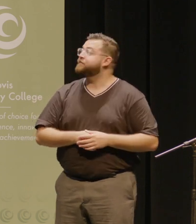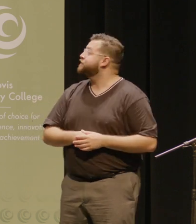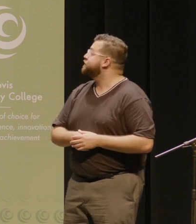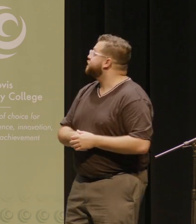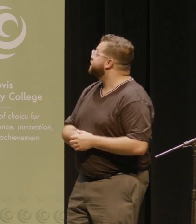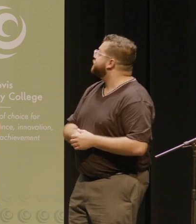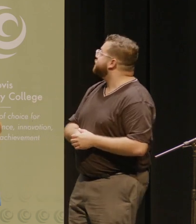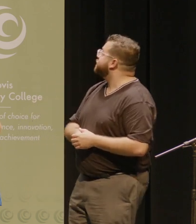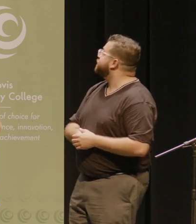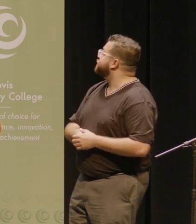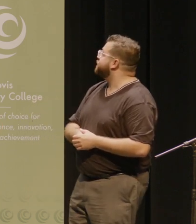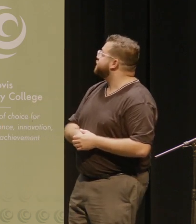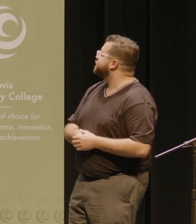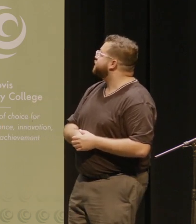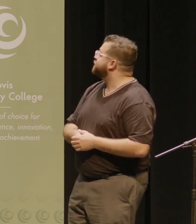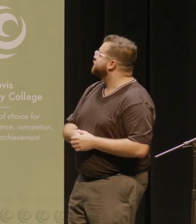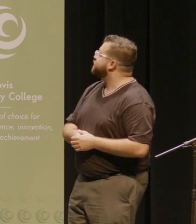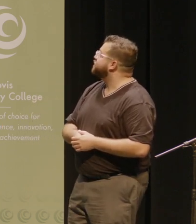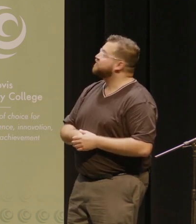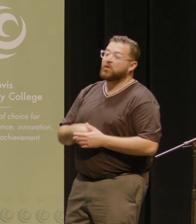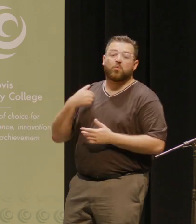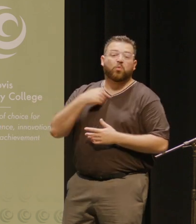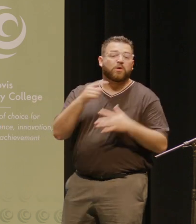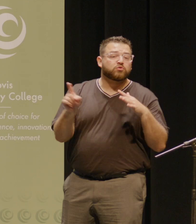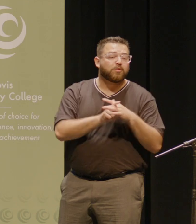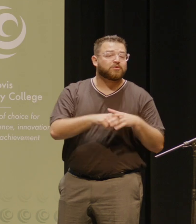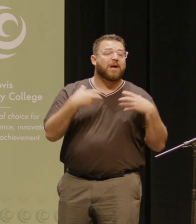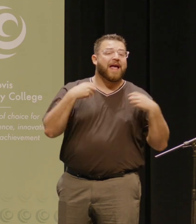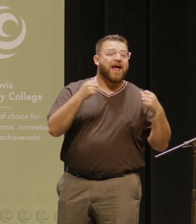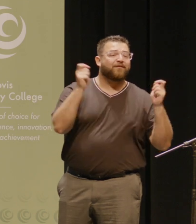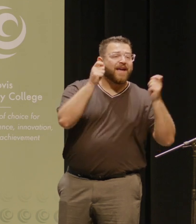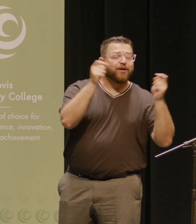there we are at health fairs, Zumbathons,